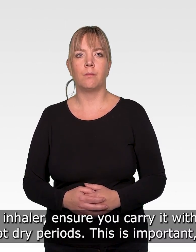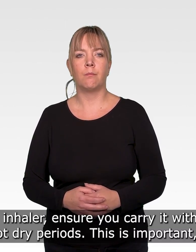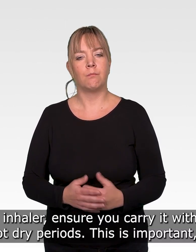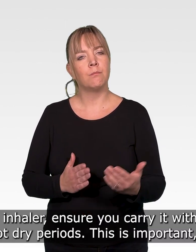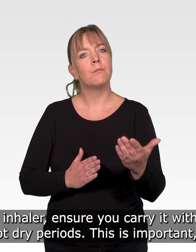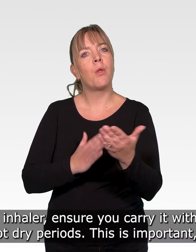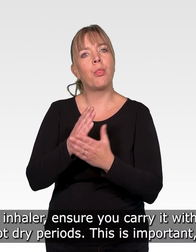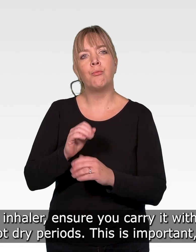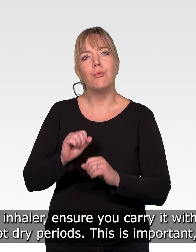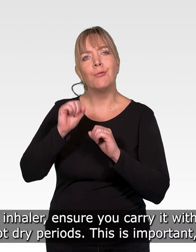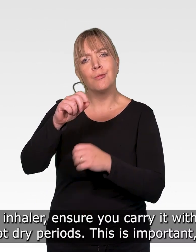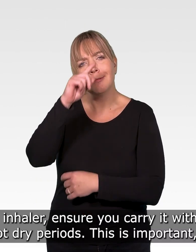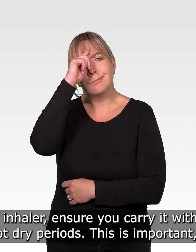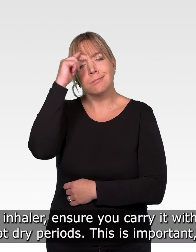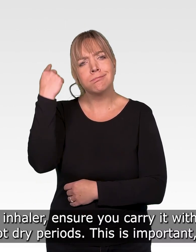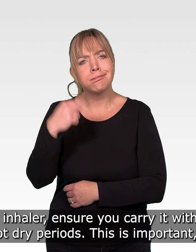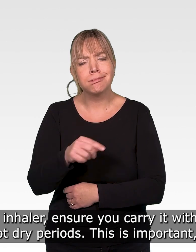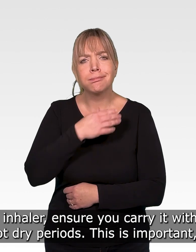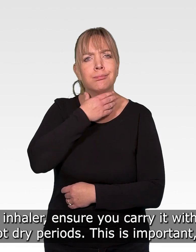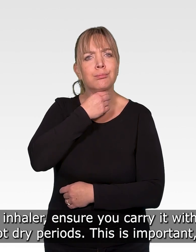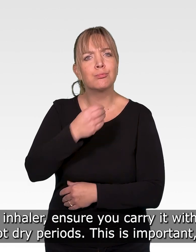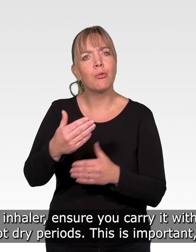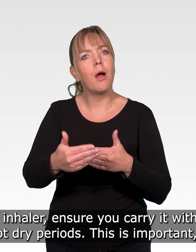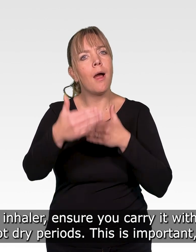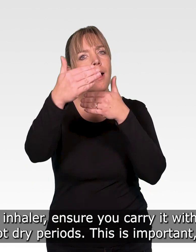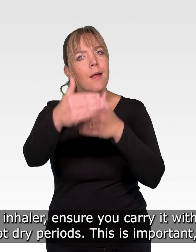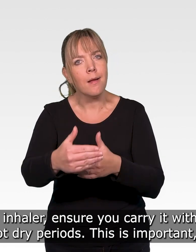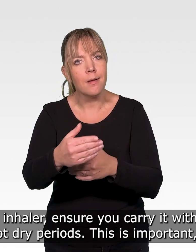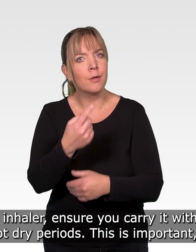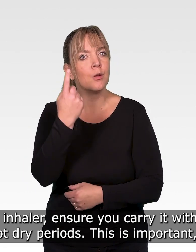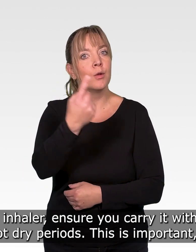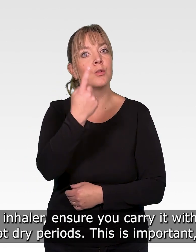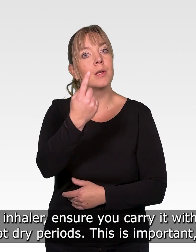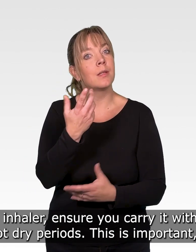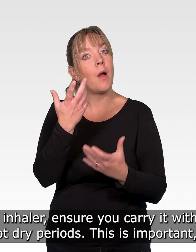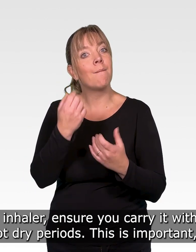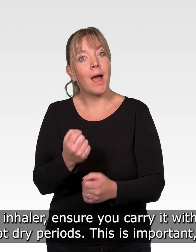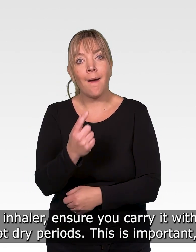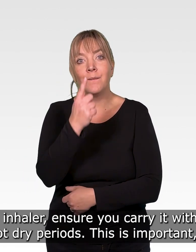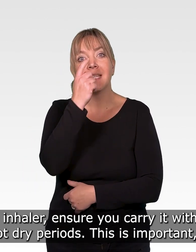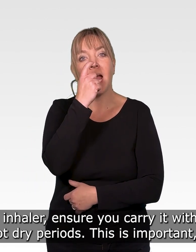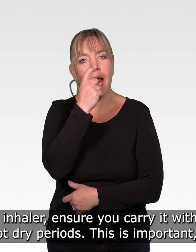If you use an inhaler, ensure you carry it with you during hot, dry periods.